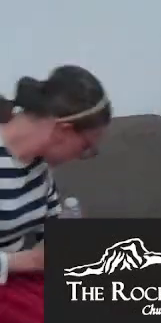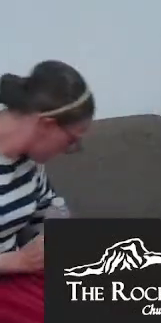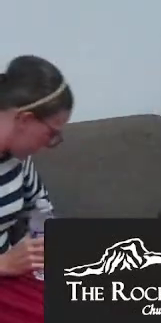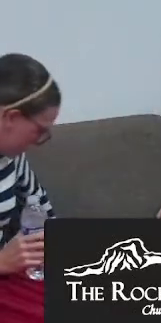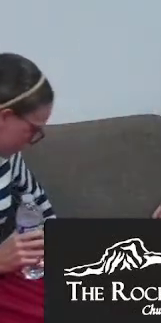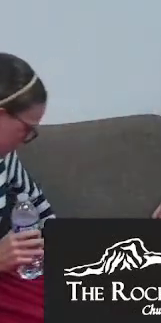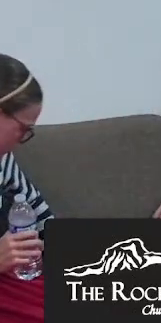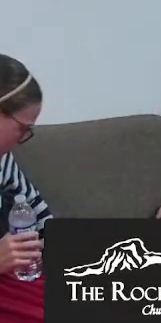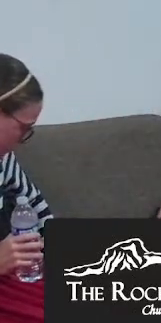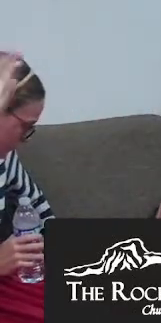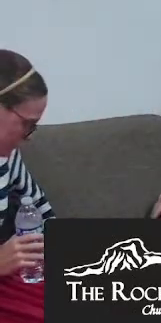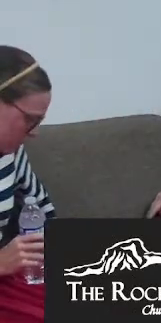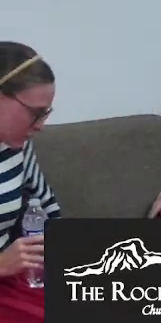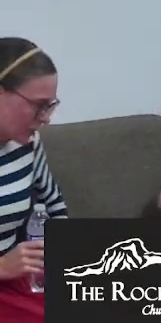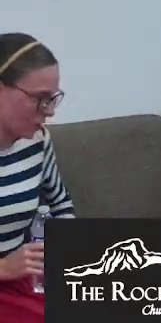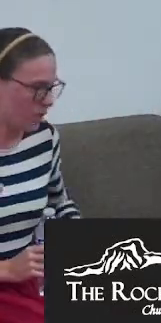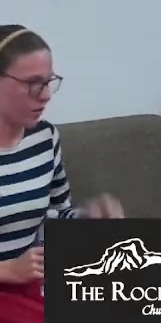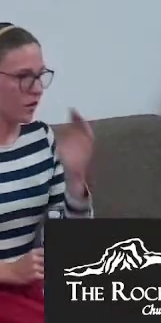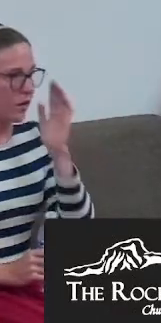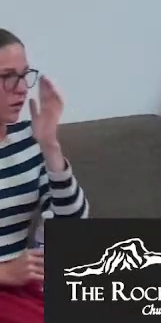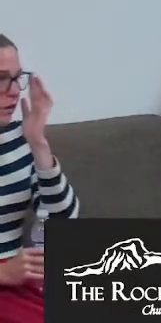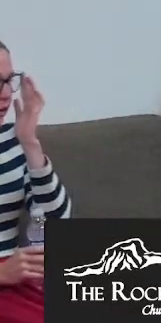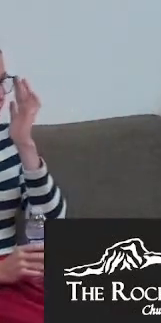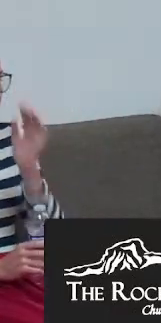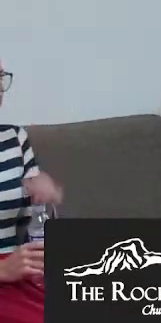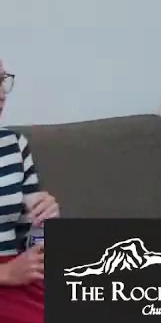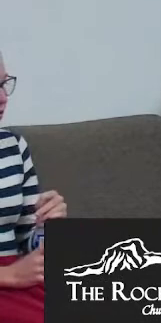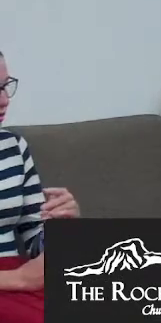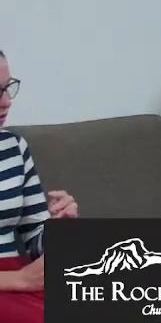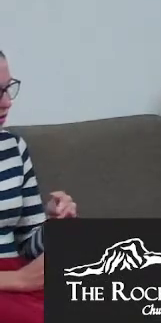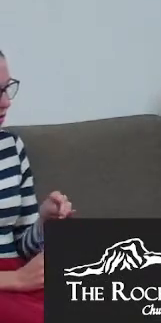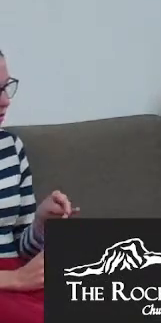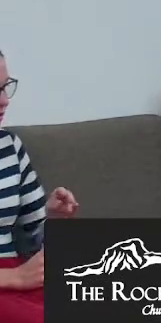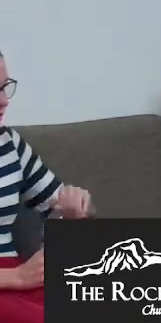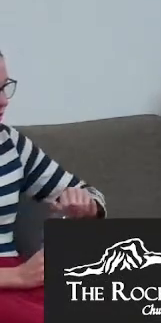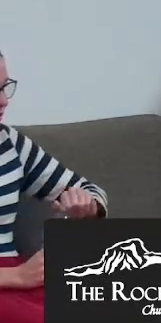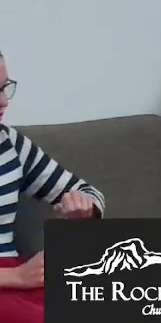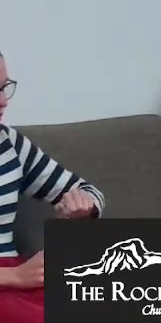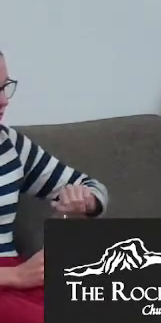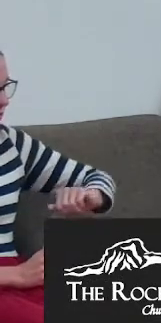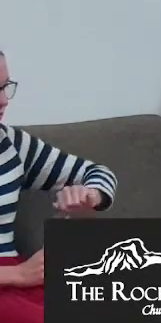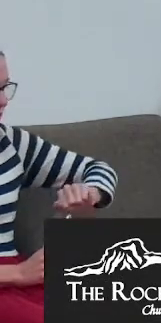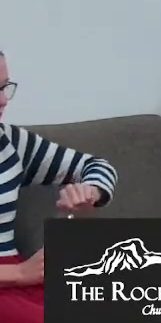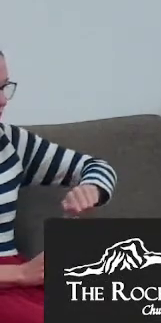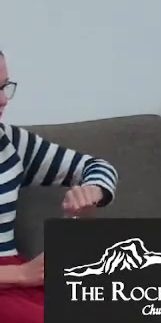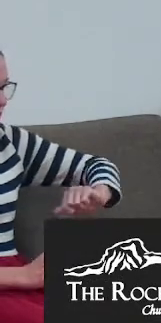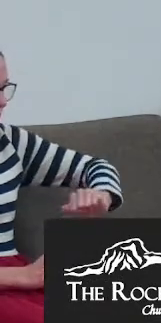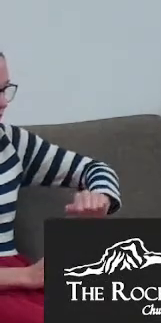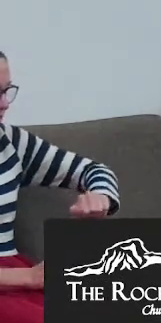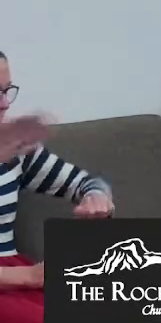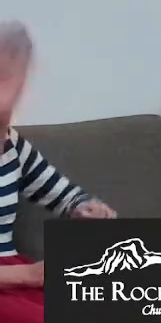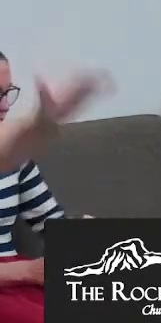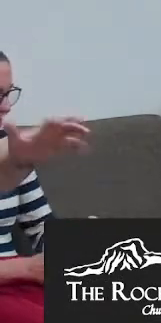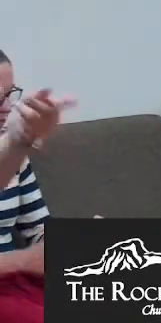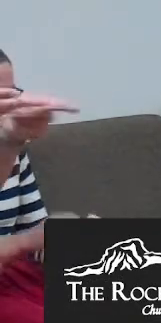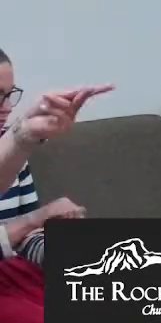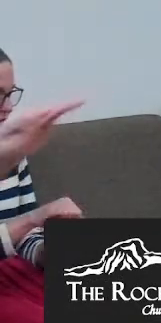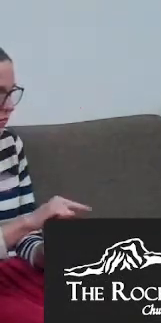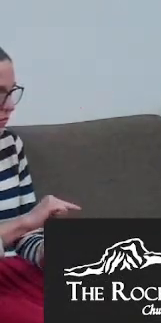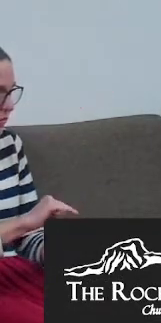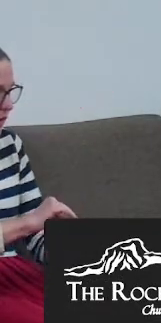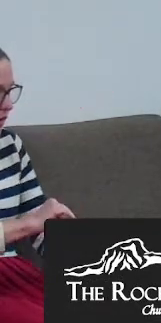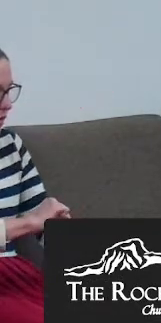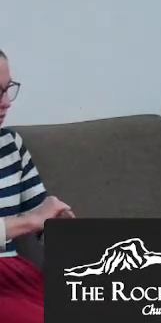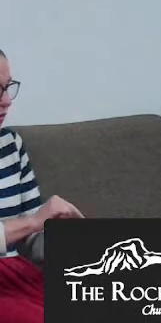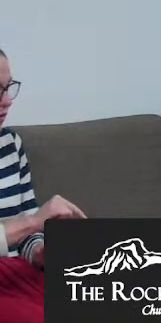way. Amen. We want to pray over this offering. We just want God's will to be done here in this place. Amen.